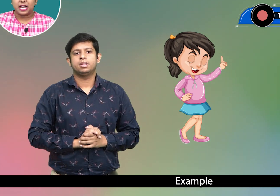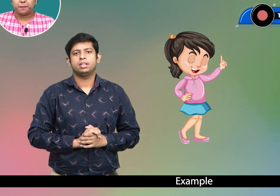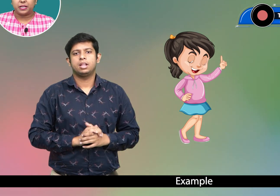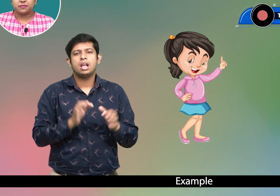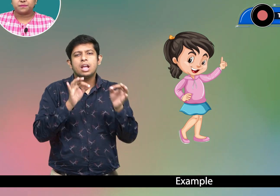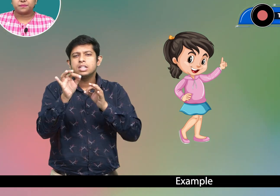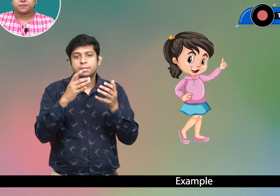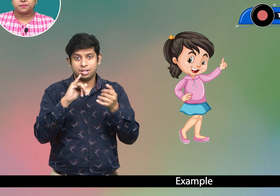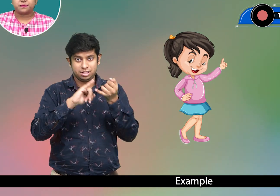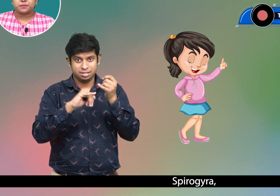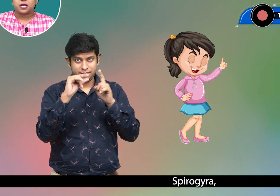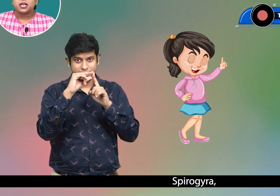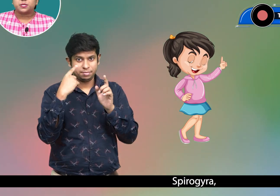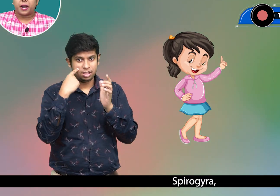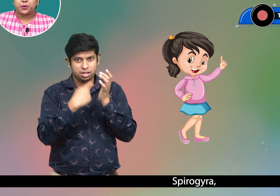Example: